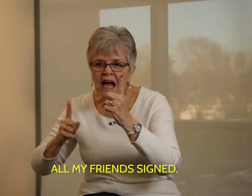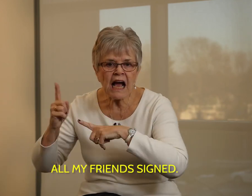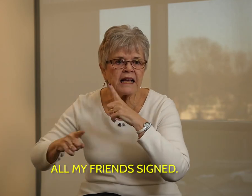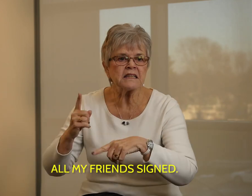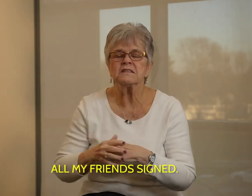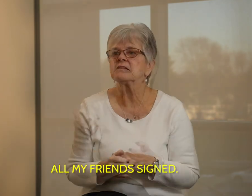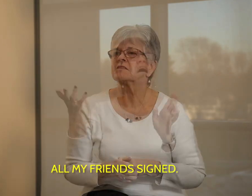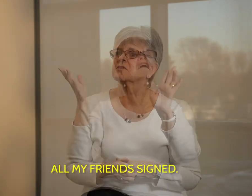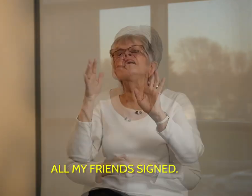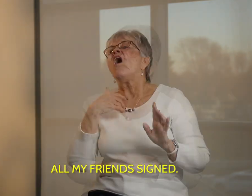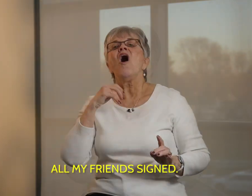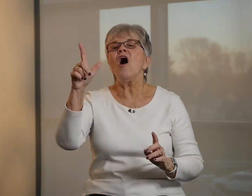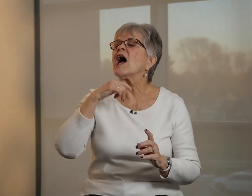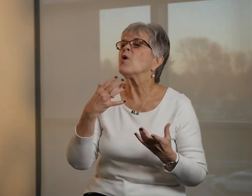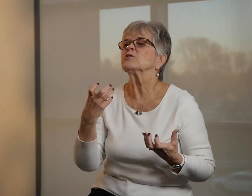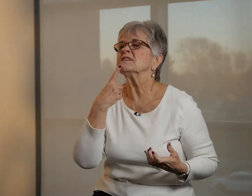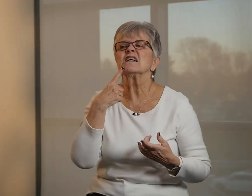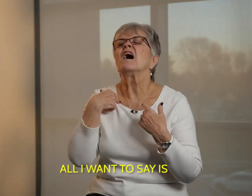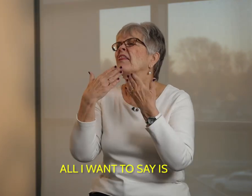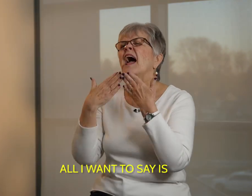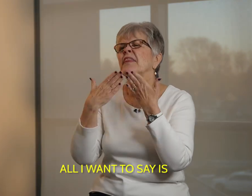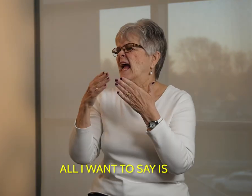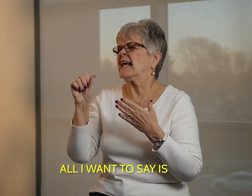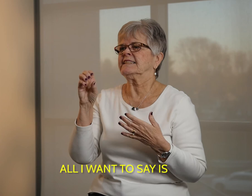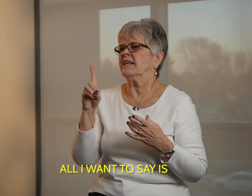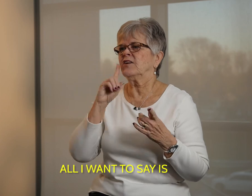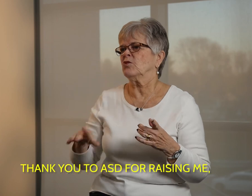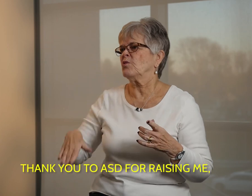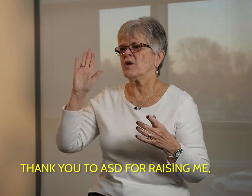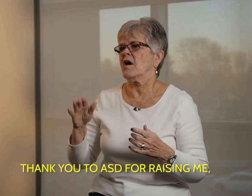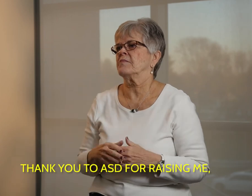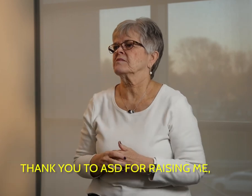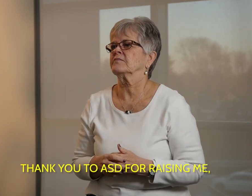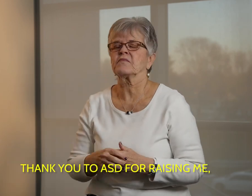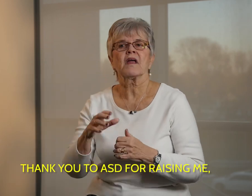All my friends signed. All I want to say is thank you to ASD